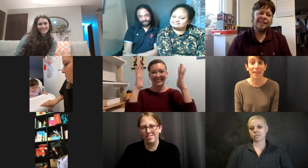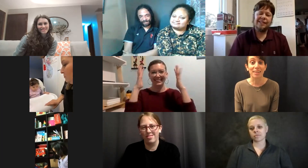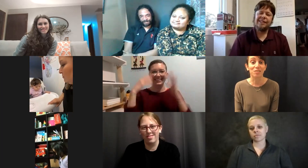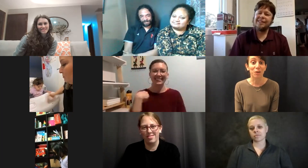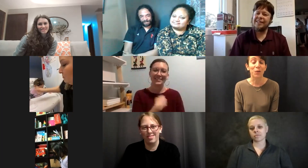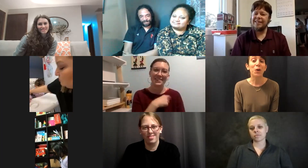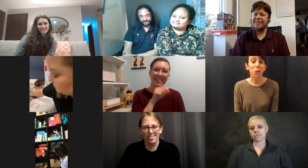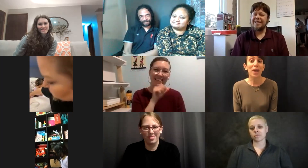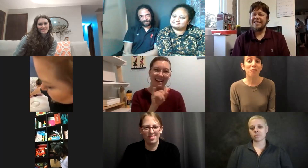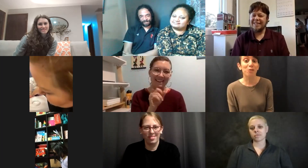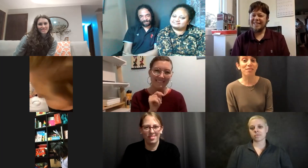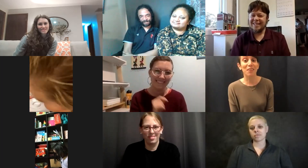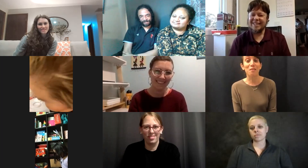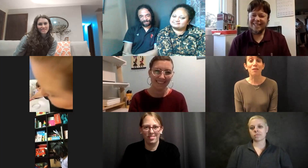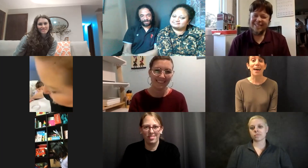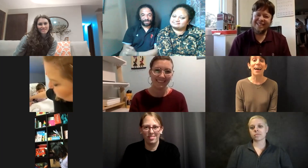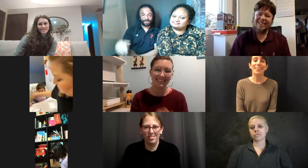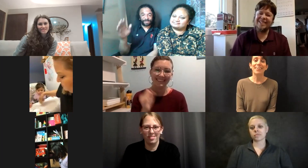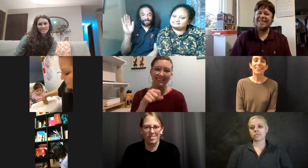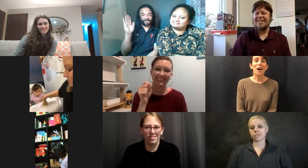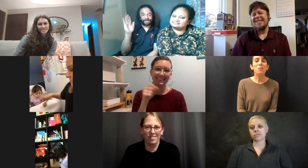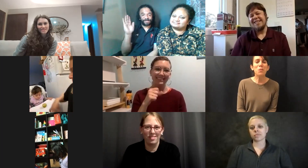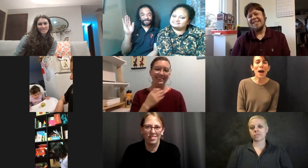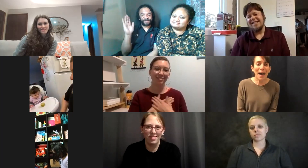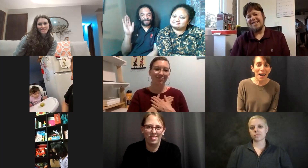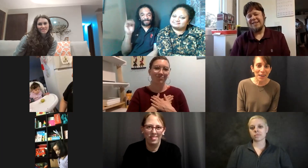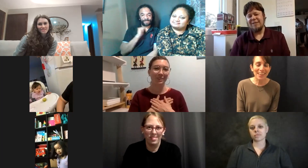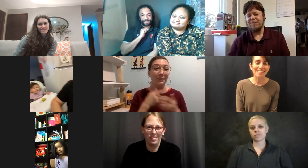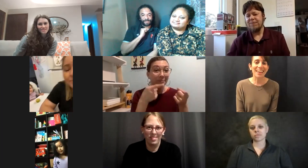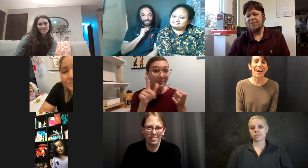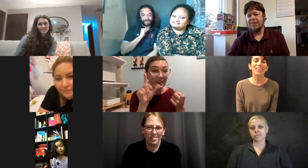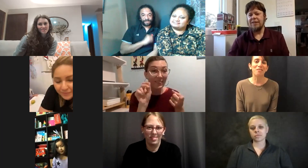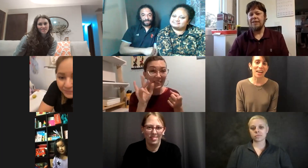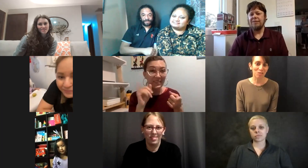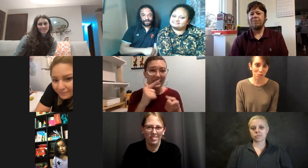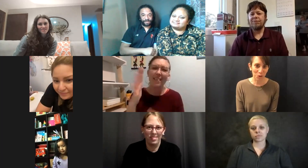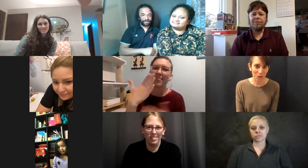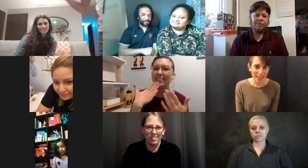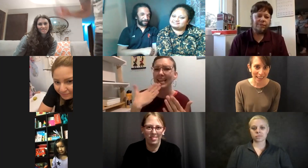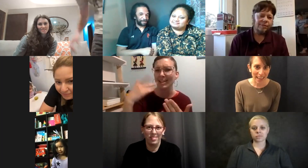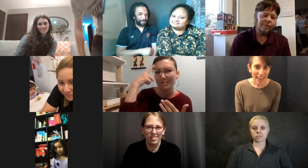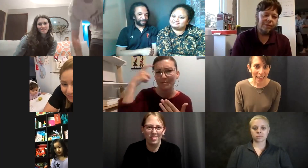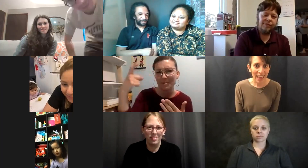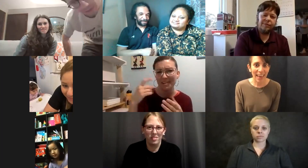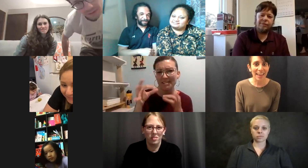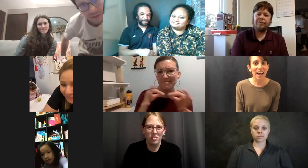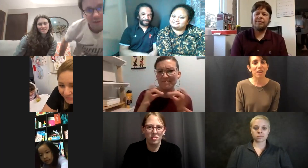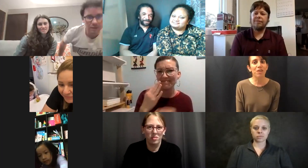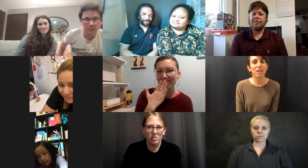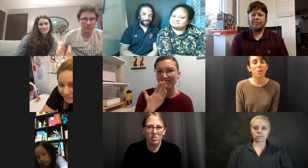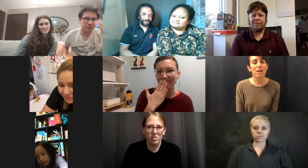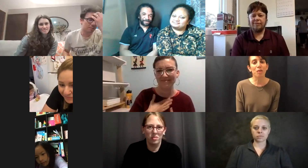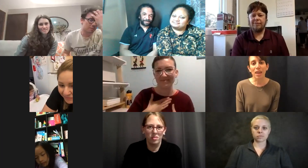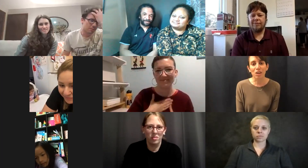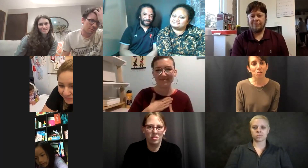we're dead. So we have Rosen to thank for that. Oh, wow. And he is saying, I love that story. And I